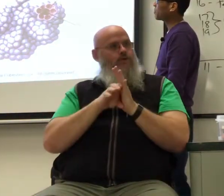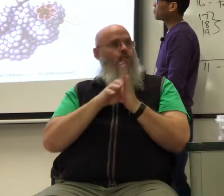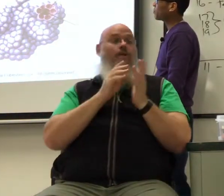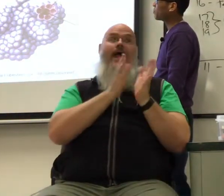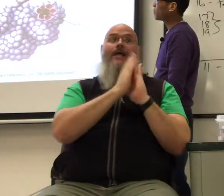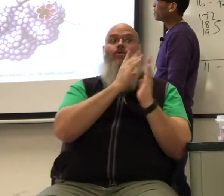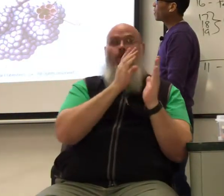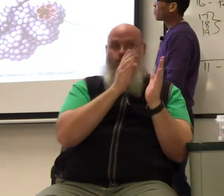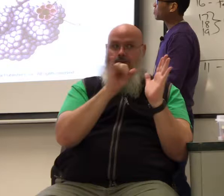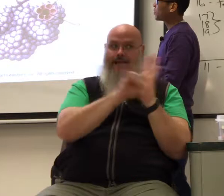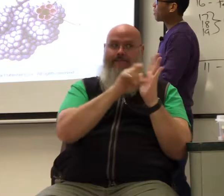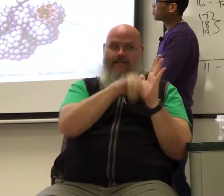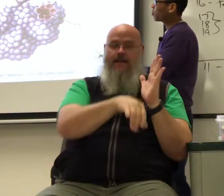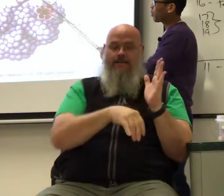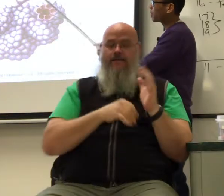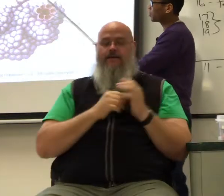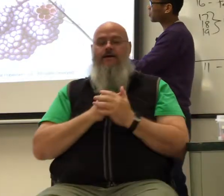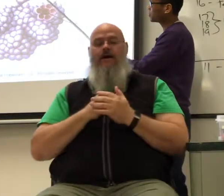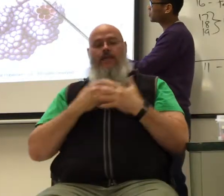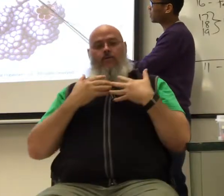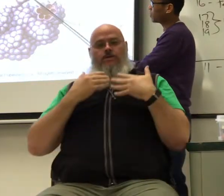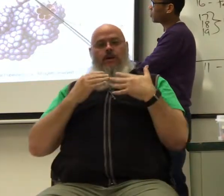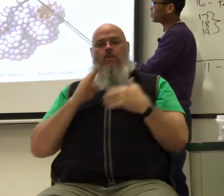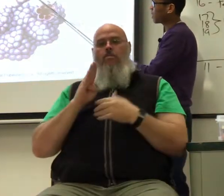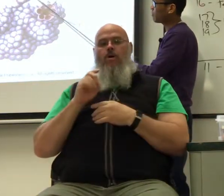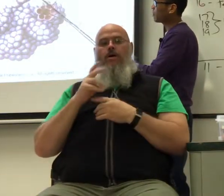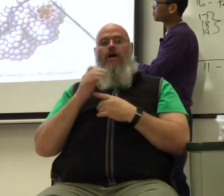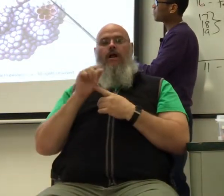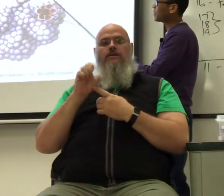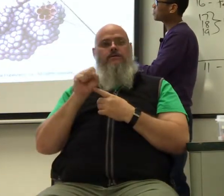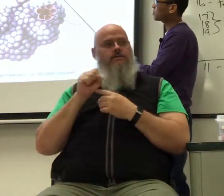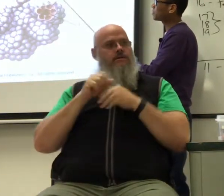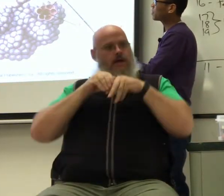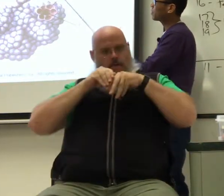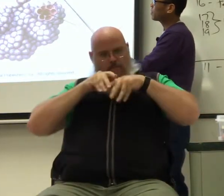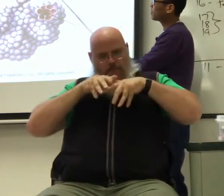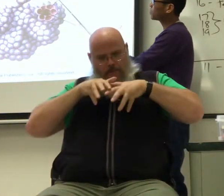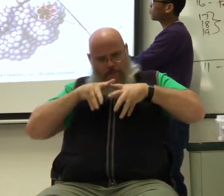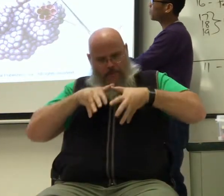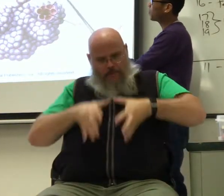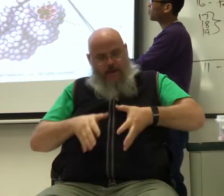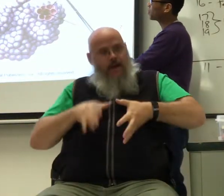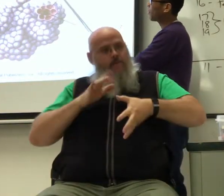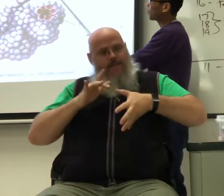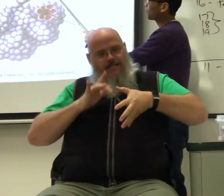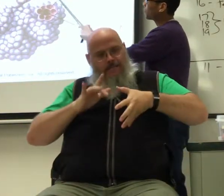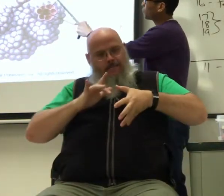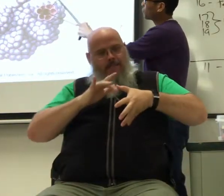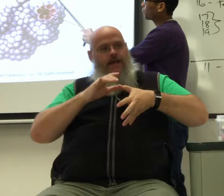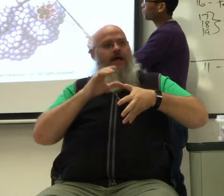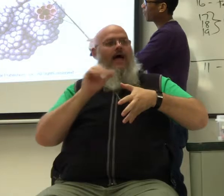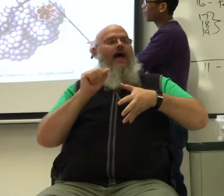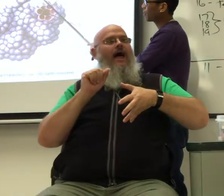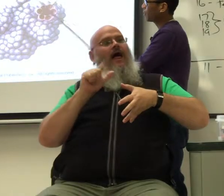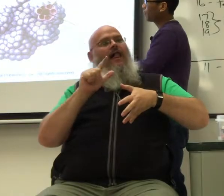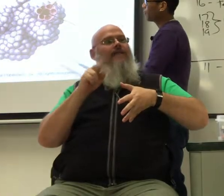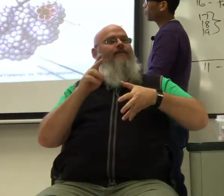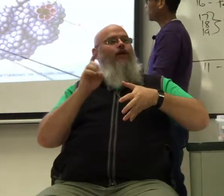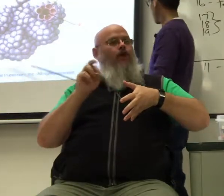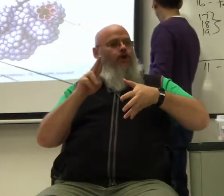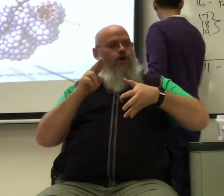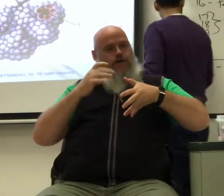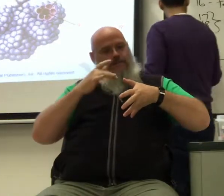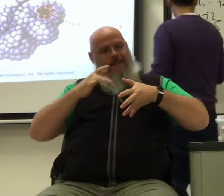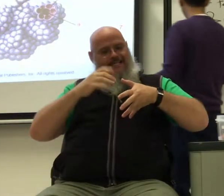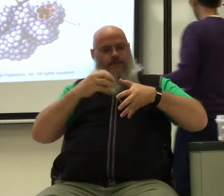identify them. The respiratory bronchioles are studded with these alveolar spaces. That's one thing you notice about it. Okay. But